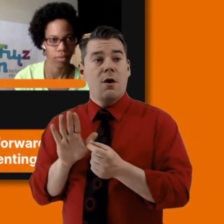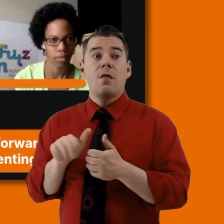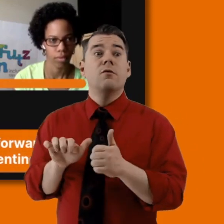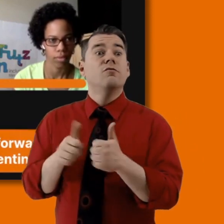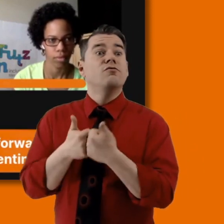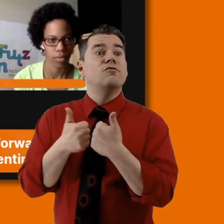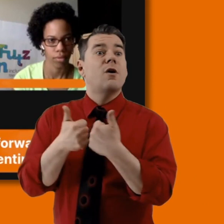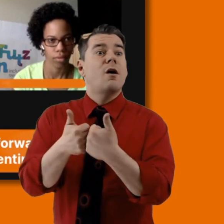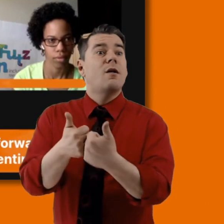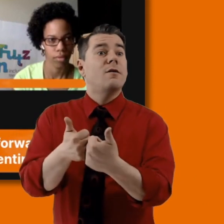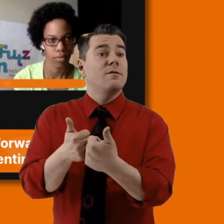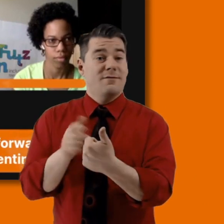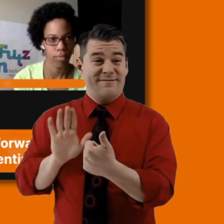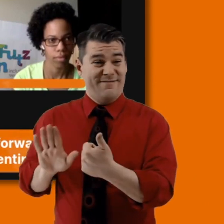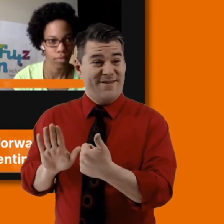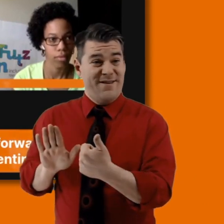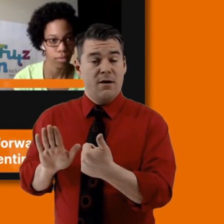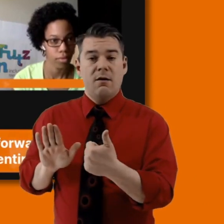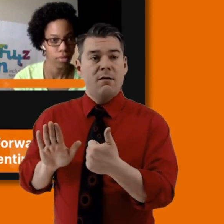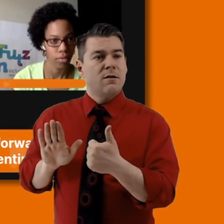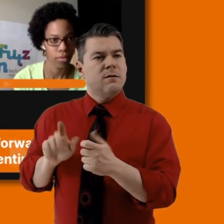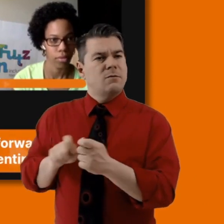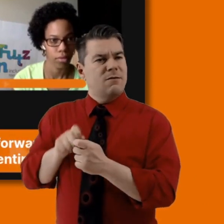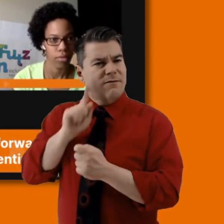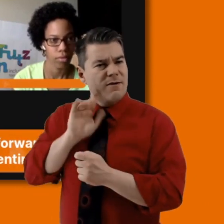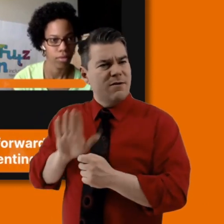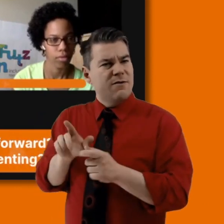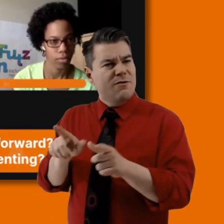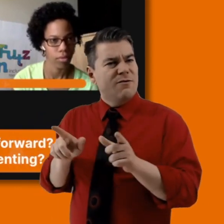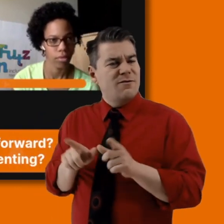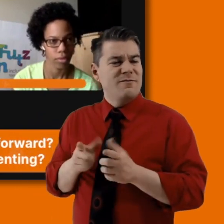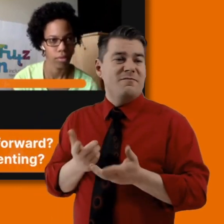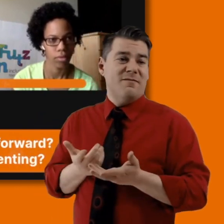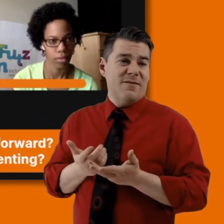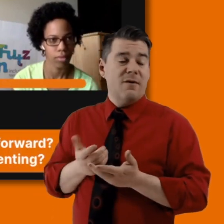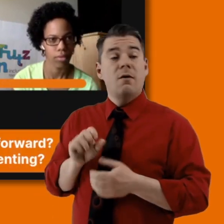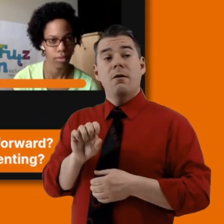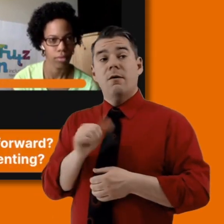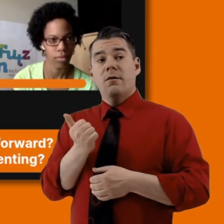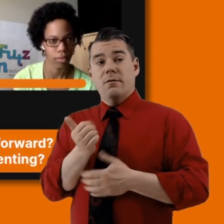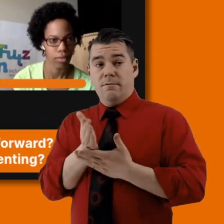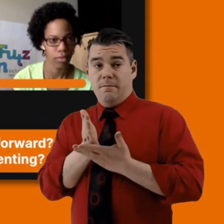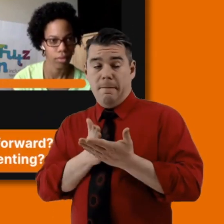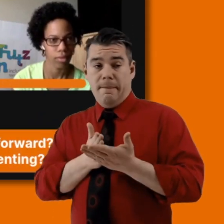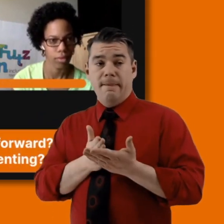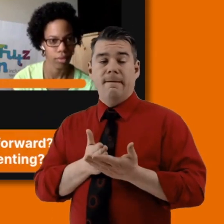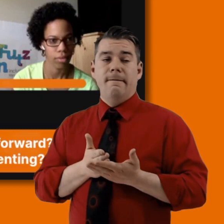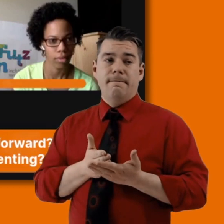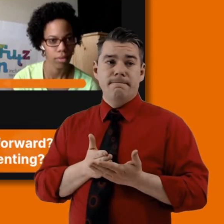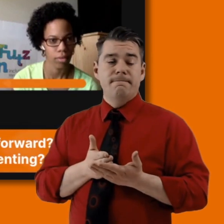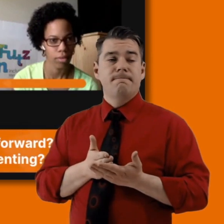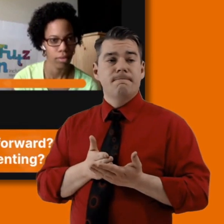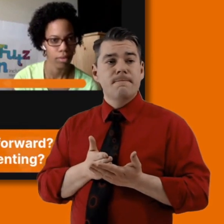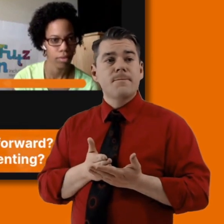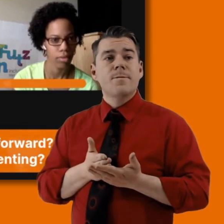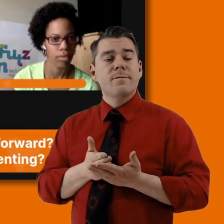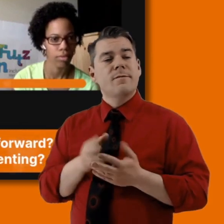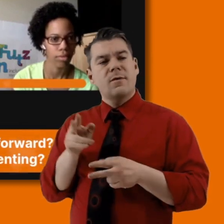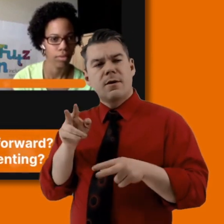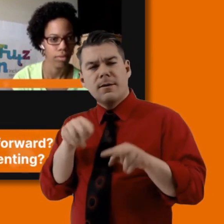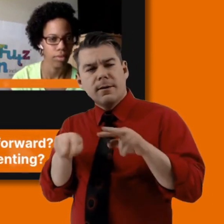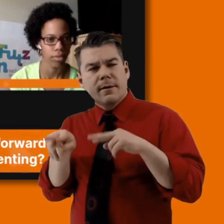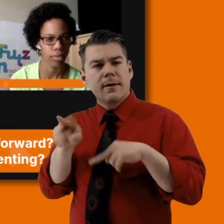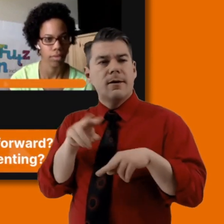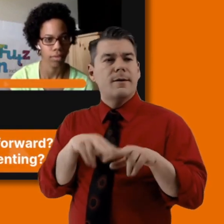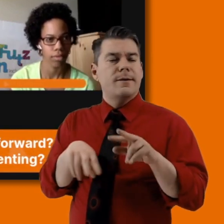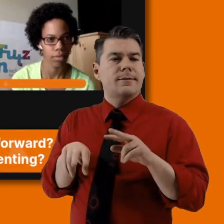they're experiencing that might be specific to their location. And another piece of that is really looking